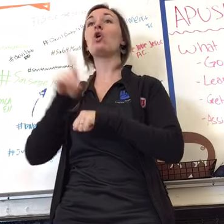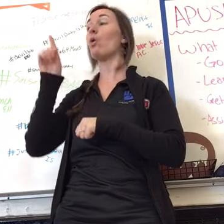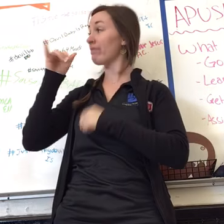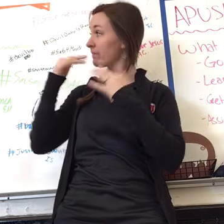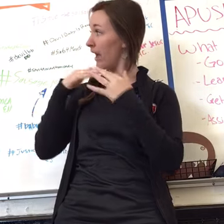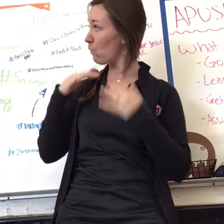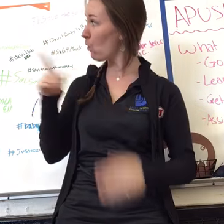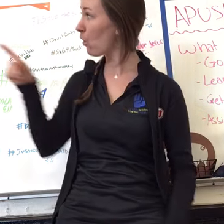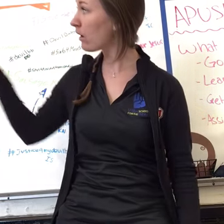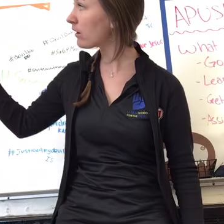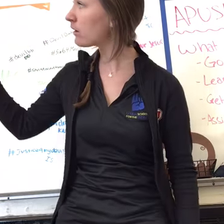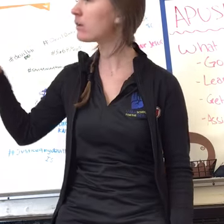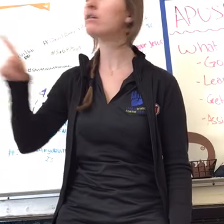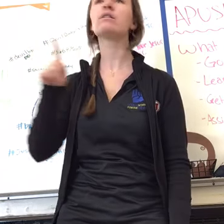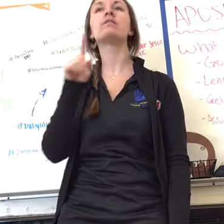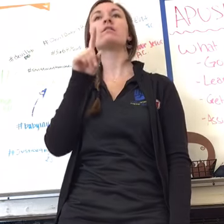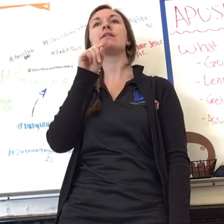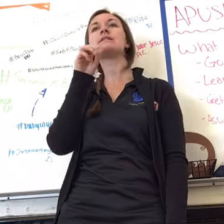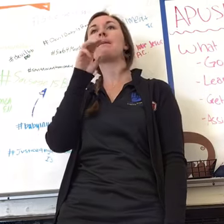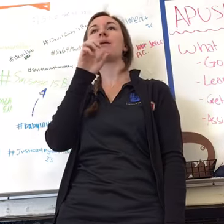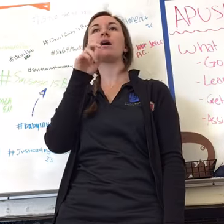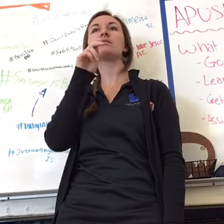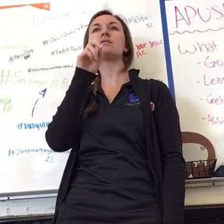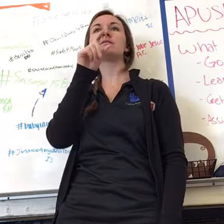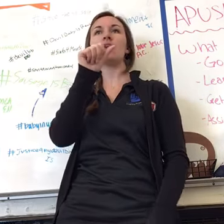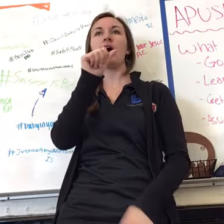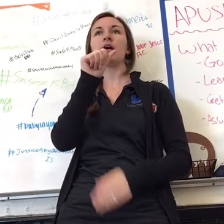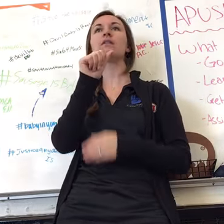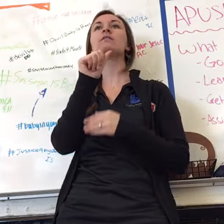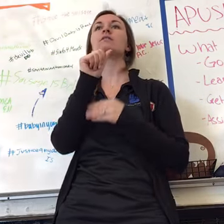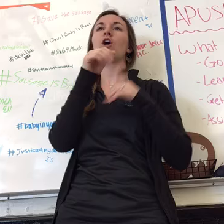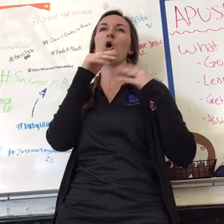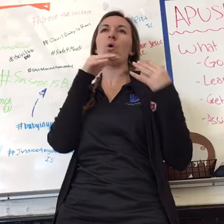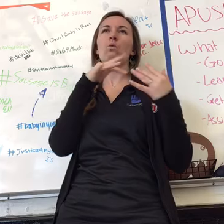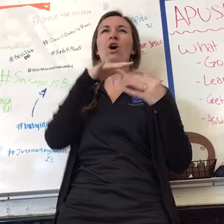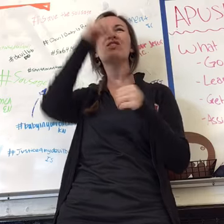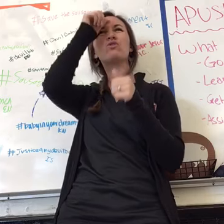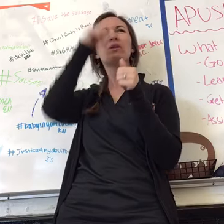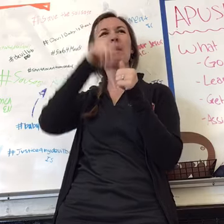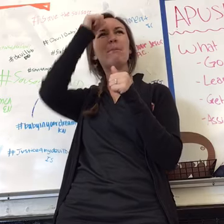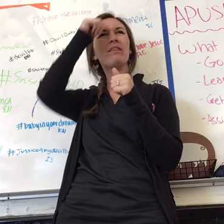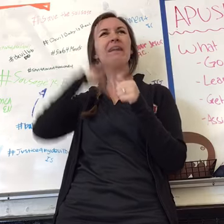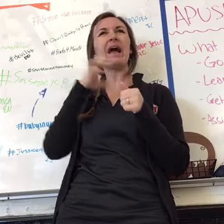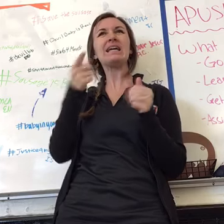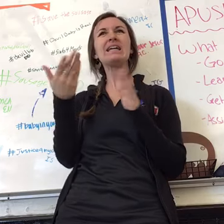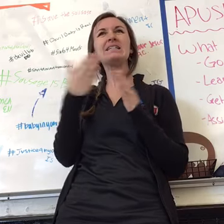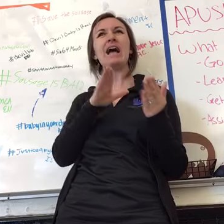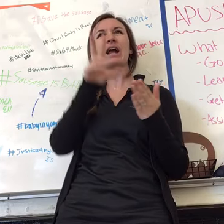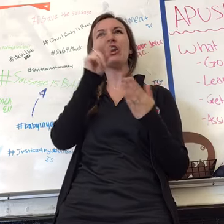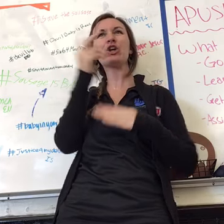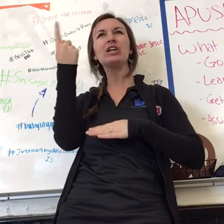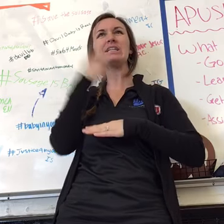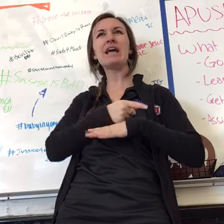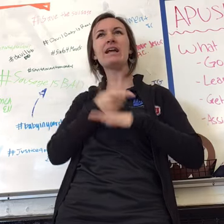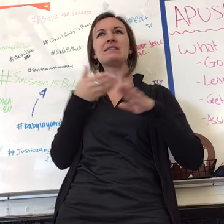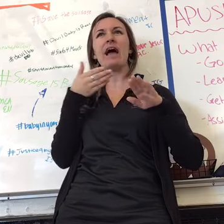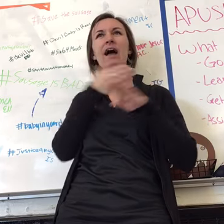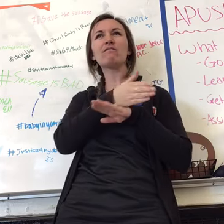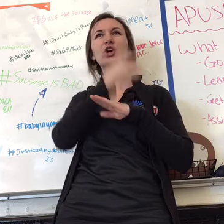that's when you have William Henry Harrison, who's also the guy, remember, he died 30 days after because he got cold and stuff